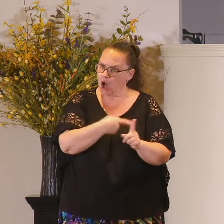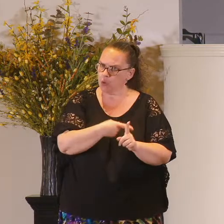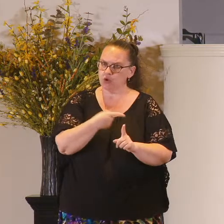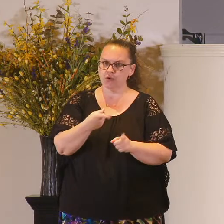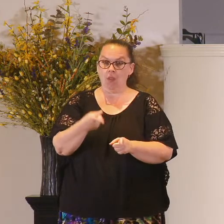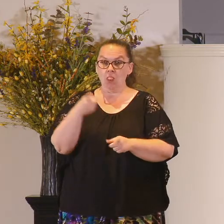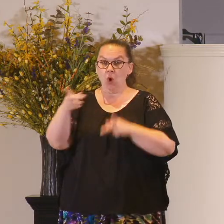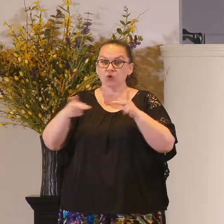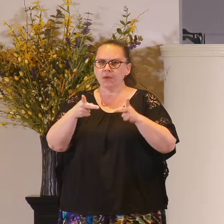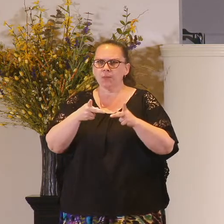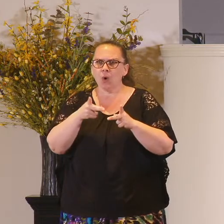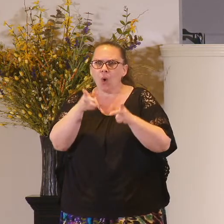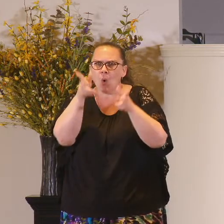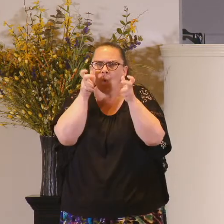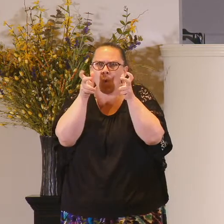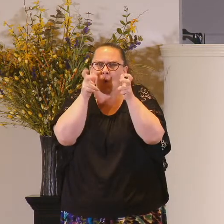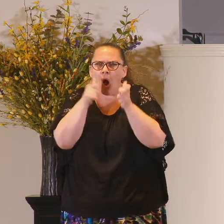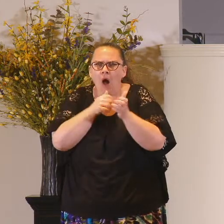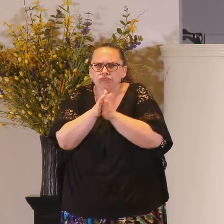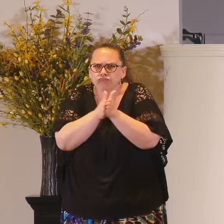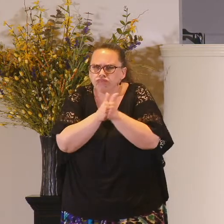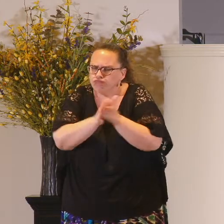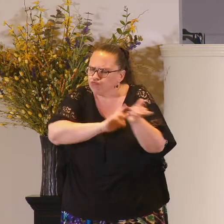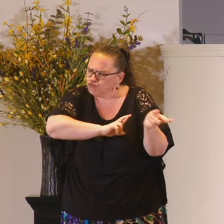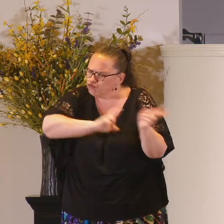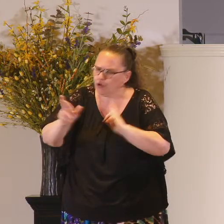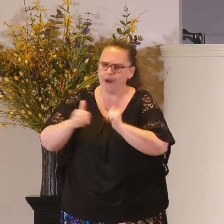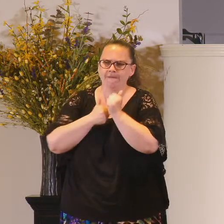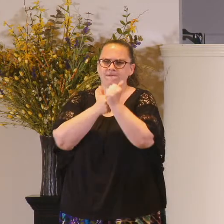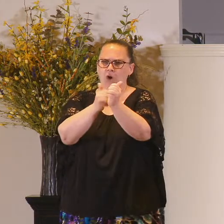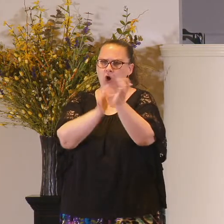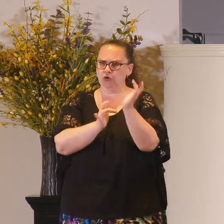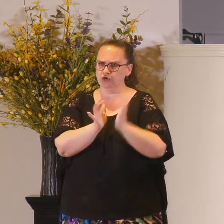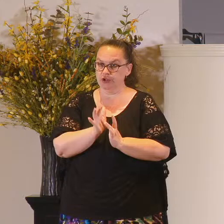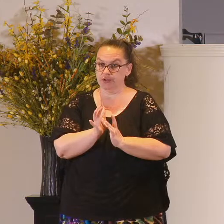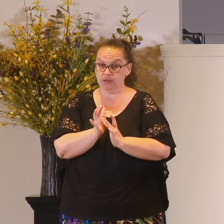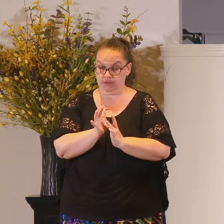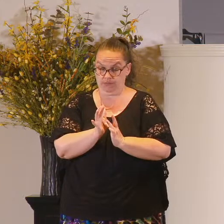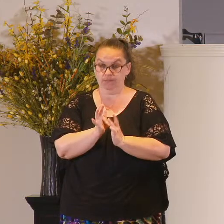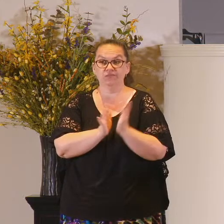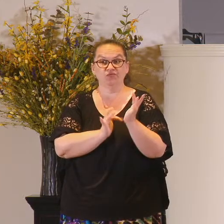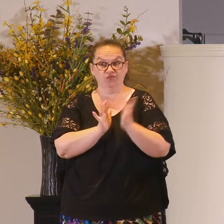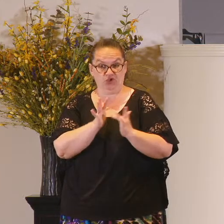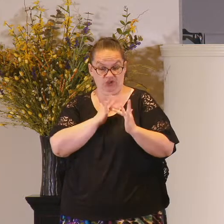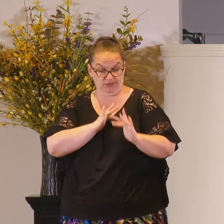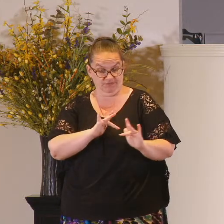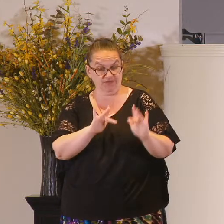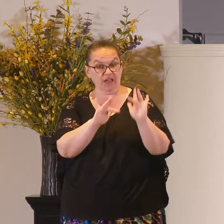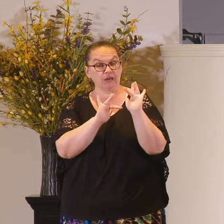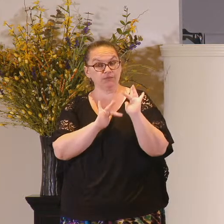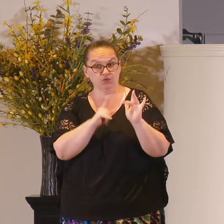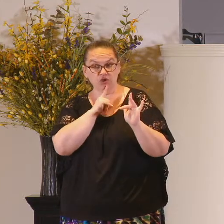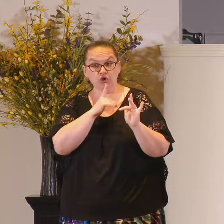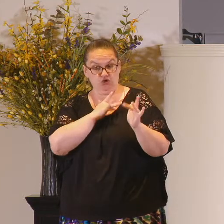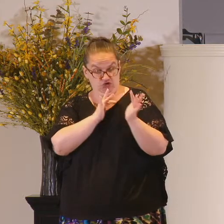follow Jesus into battle. And Jesus had compassion on them, and he fed them.